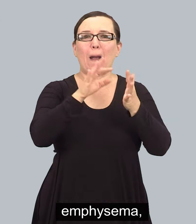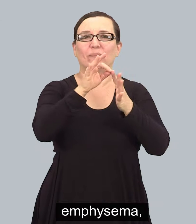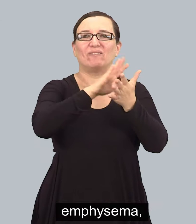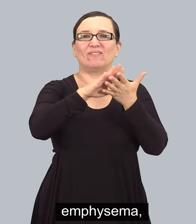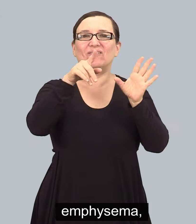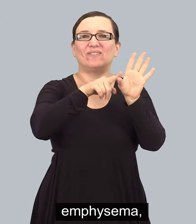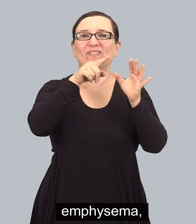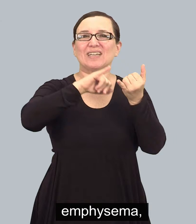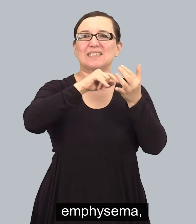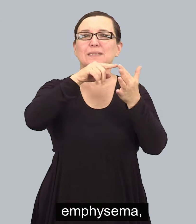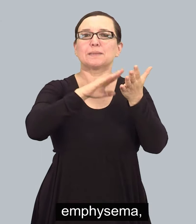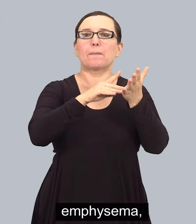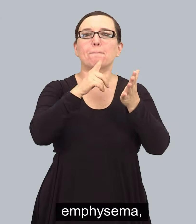emphysema,